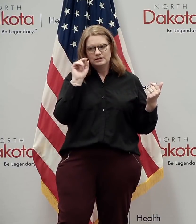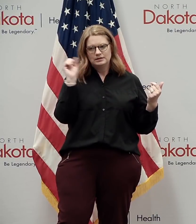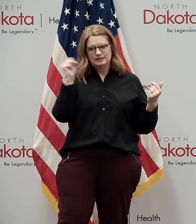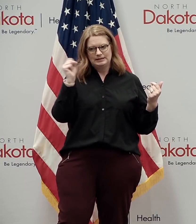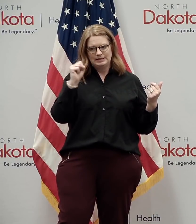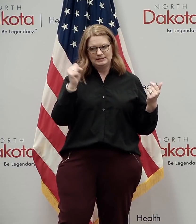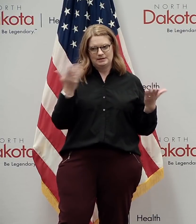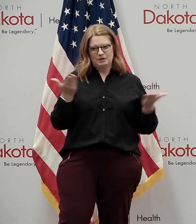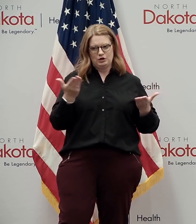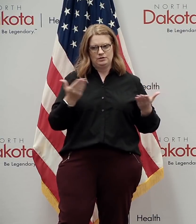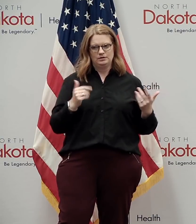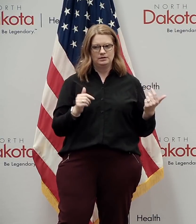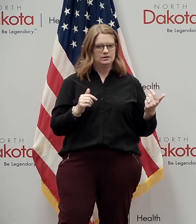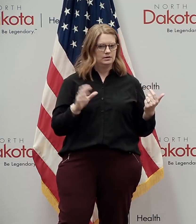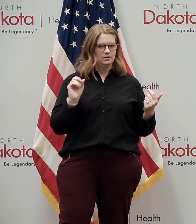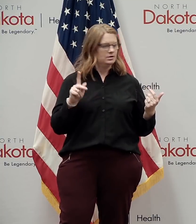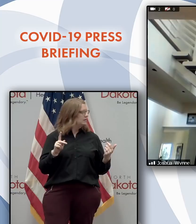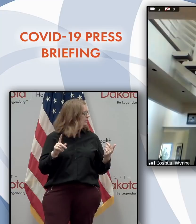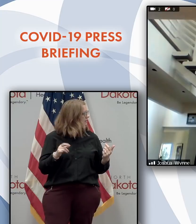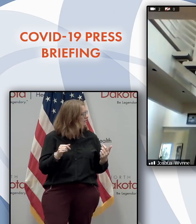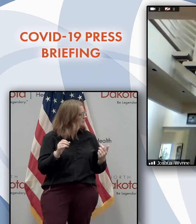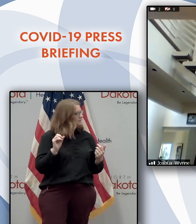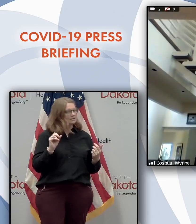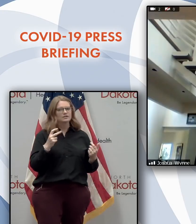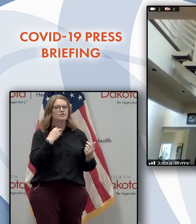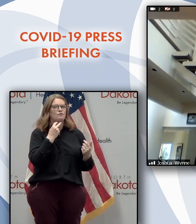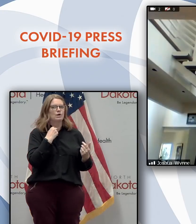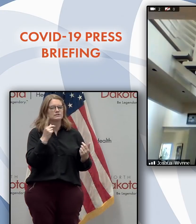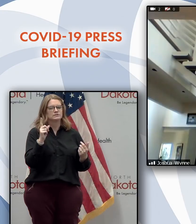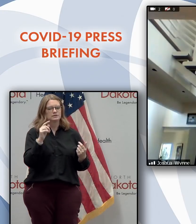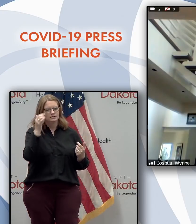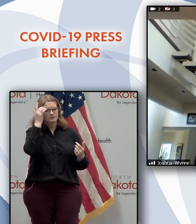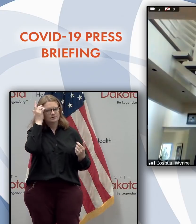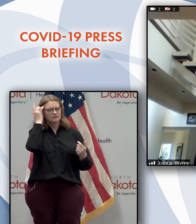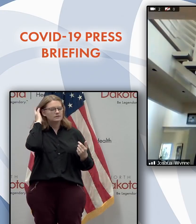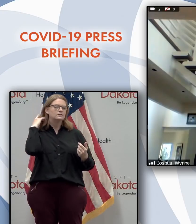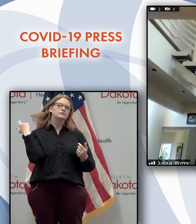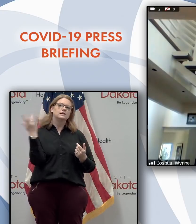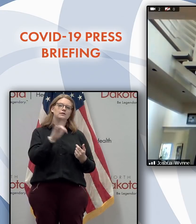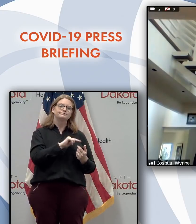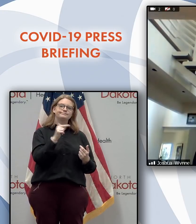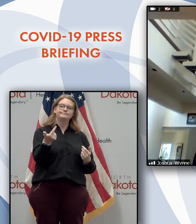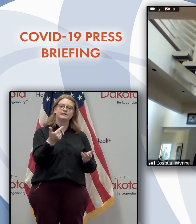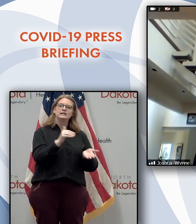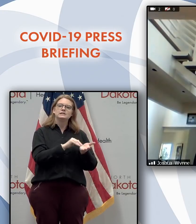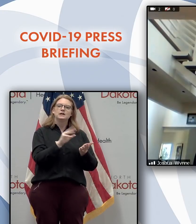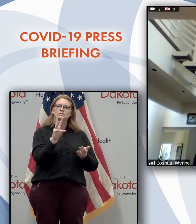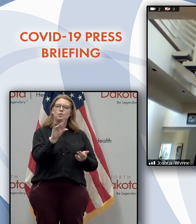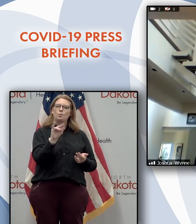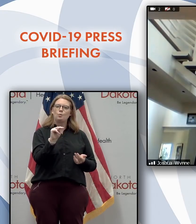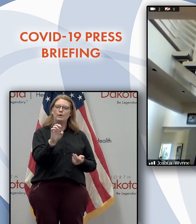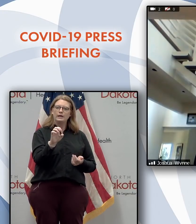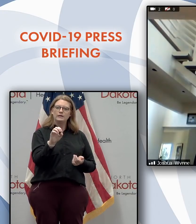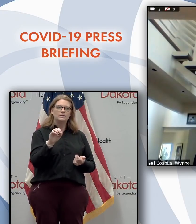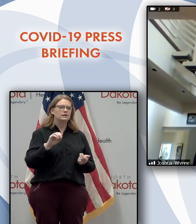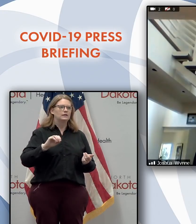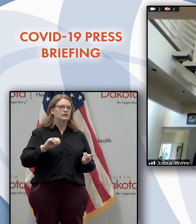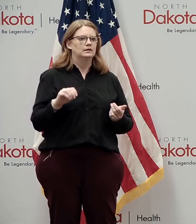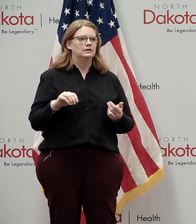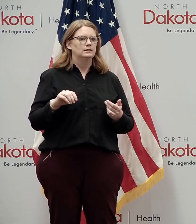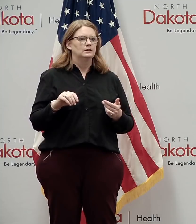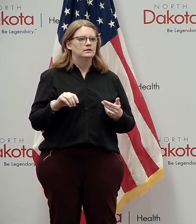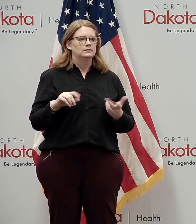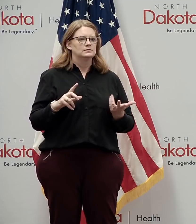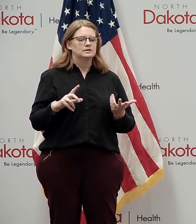Yes, sir, I'm right here. The voice. Okay. So at this point, I would just turn it over to Dr. Wynne to talk about some of the